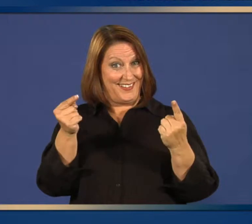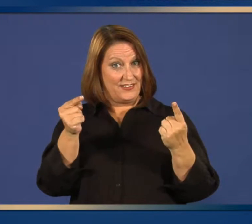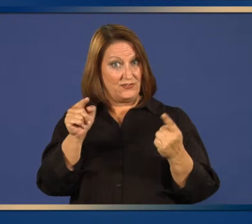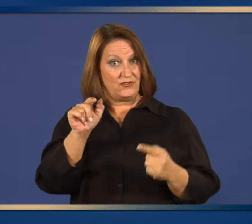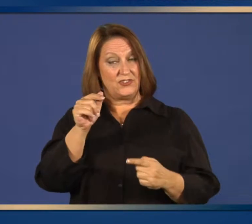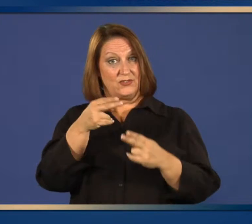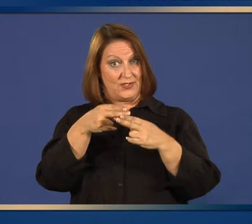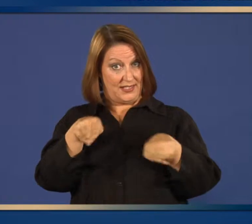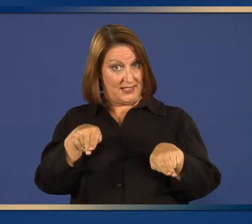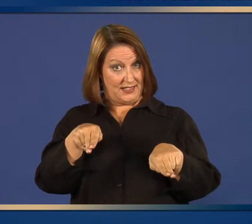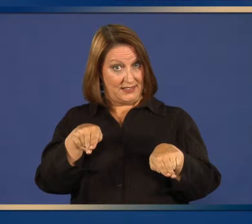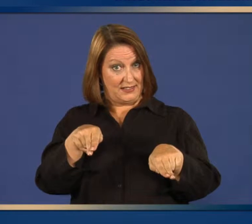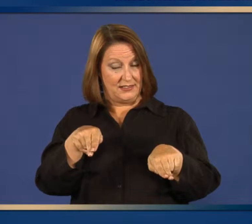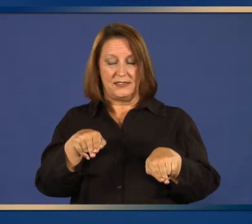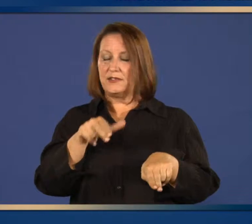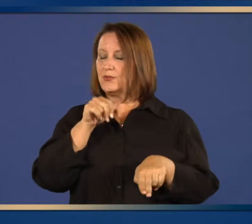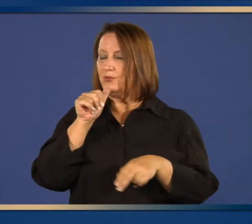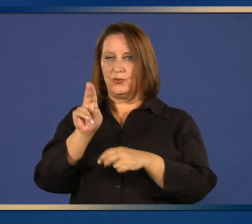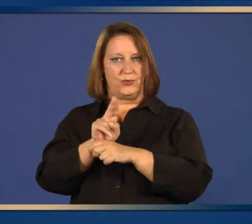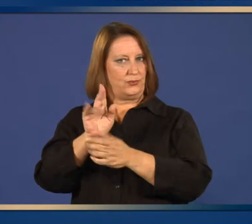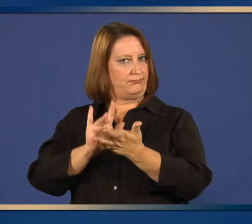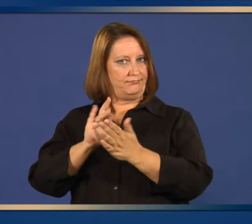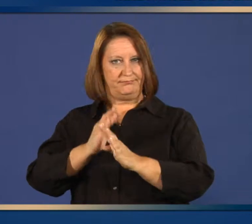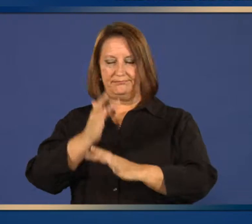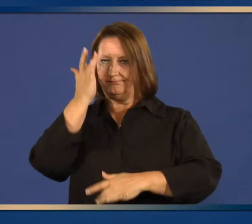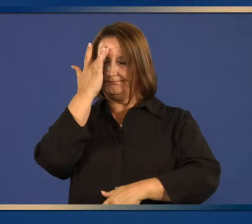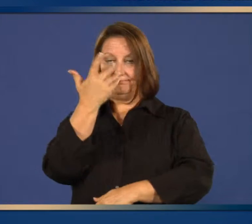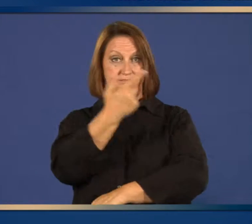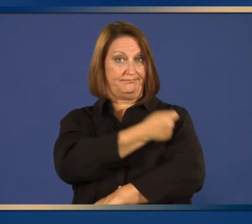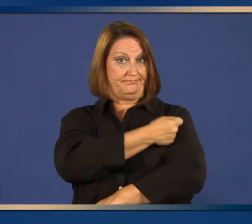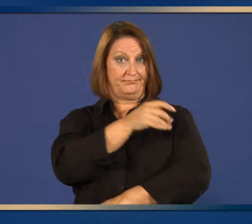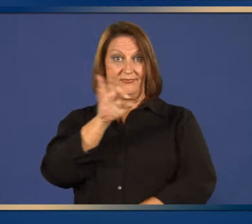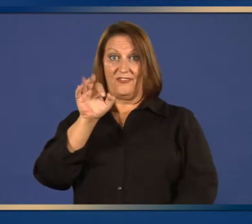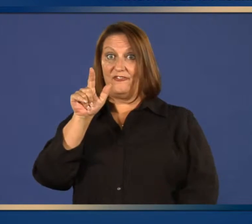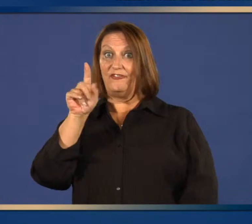should not get influenza vaccine.